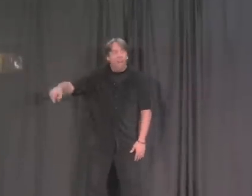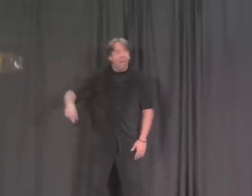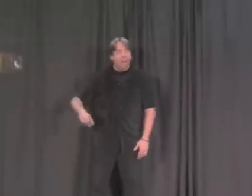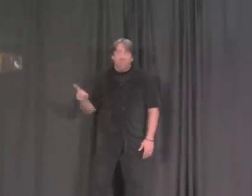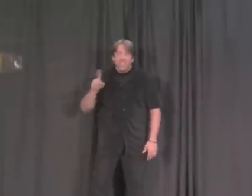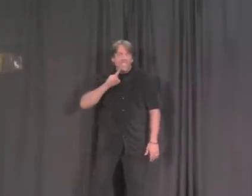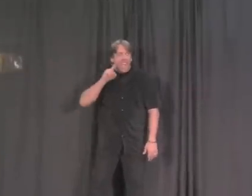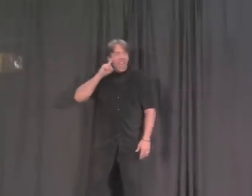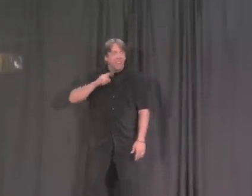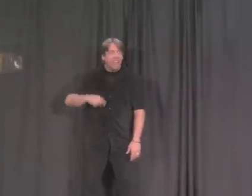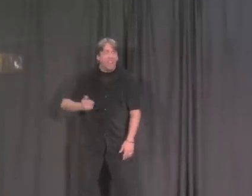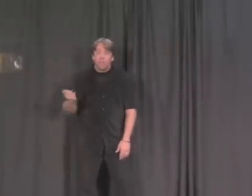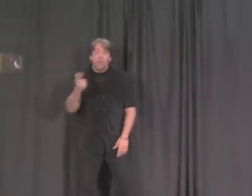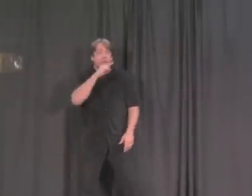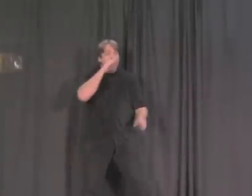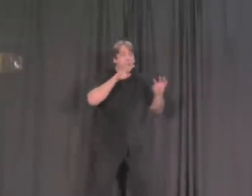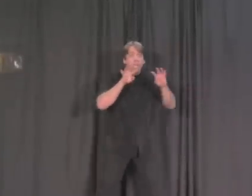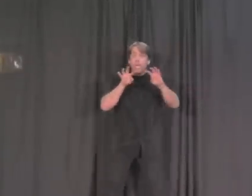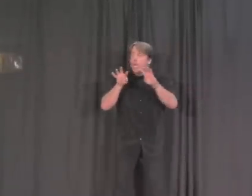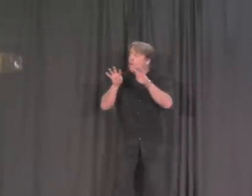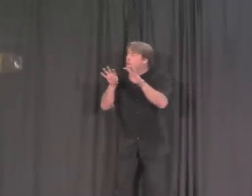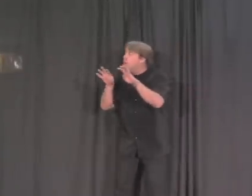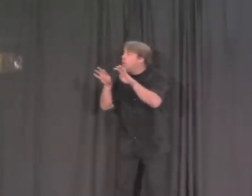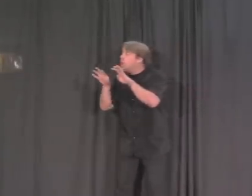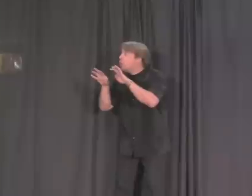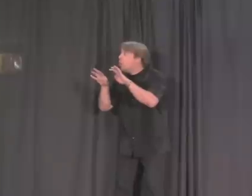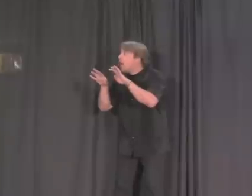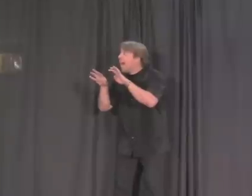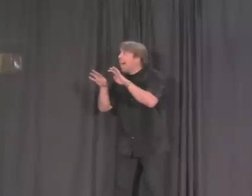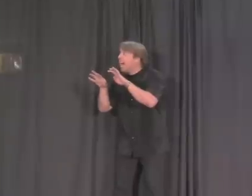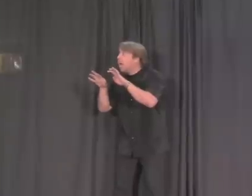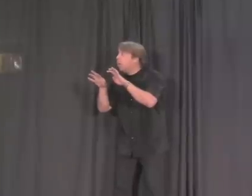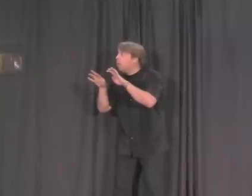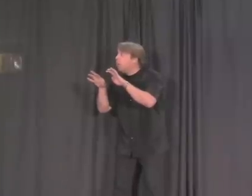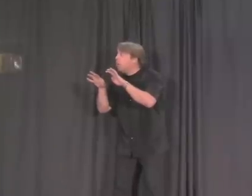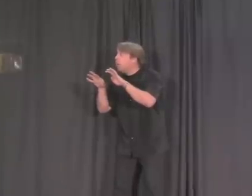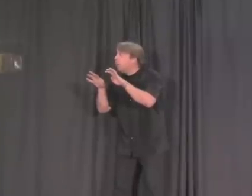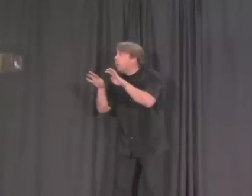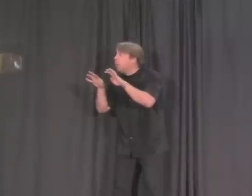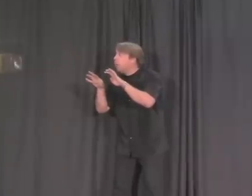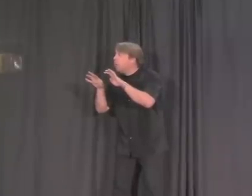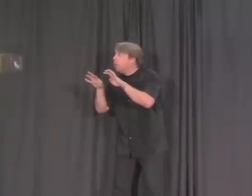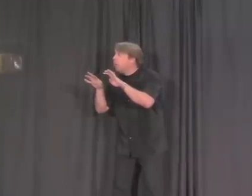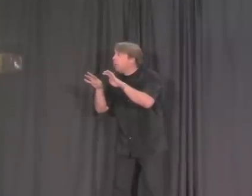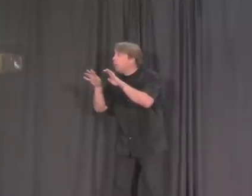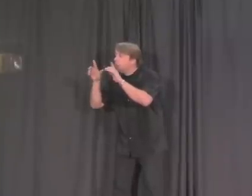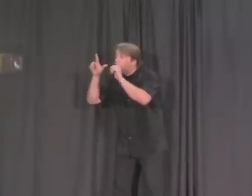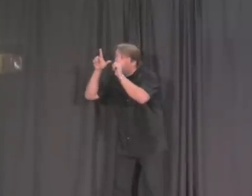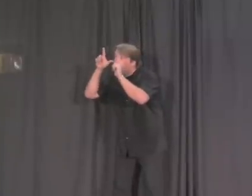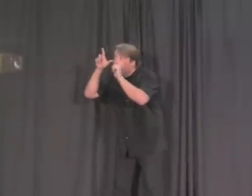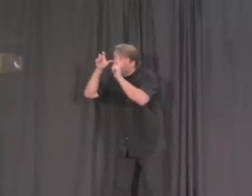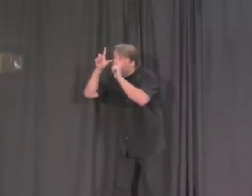here. They're the deaf people I told you about. Everyone was like, wow.